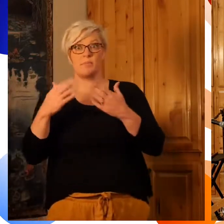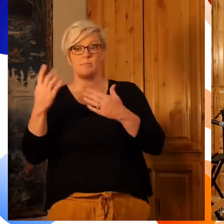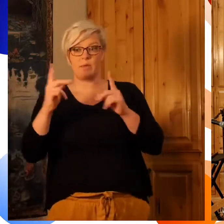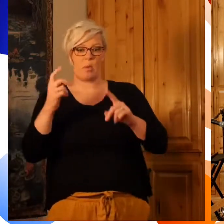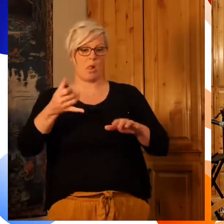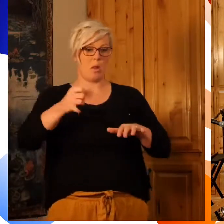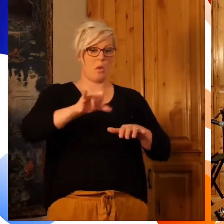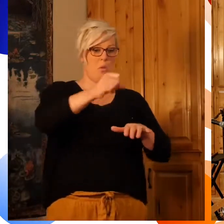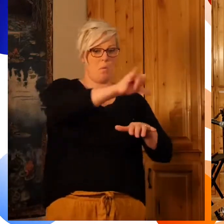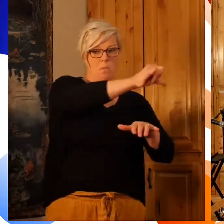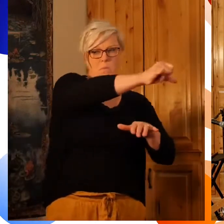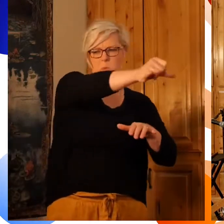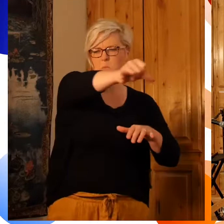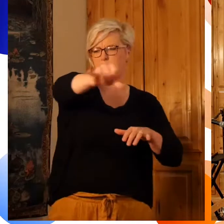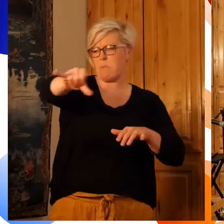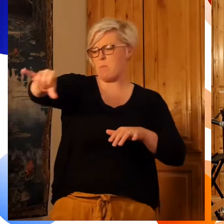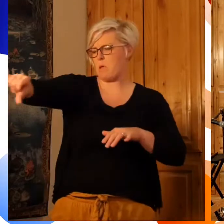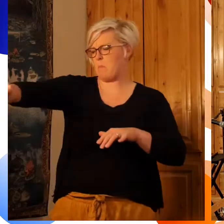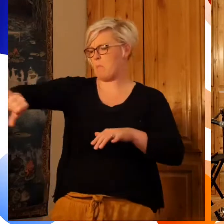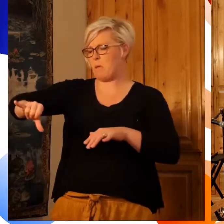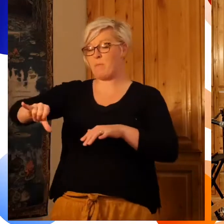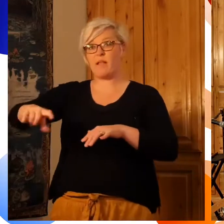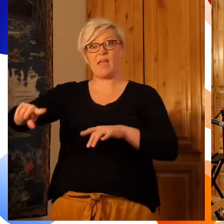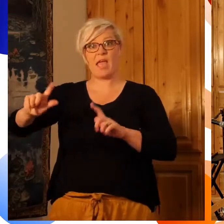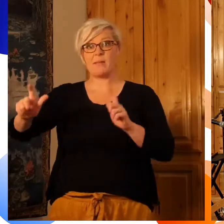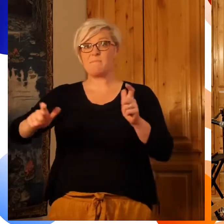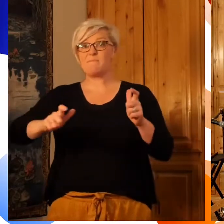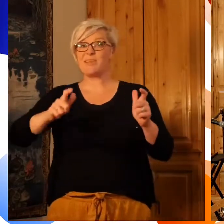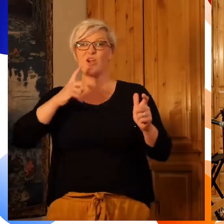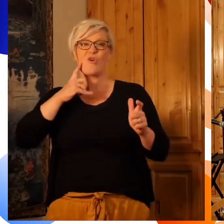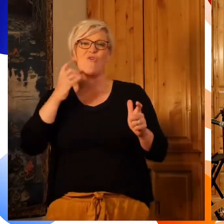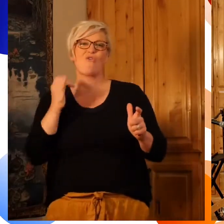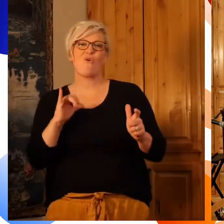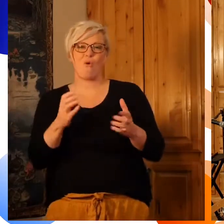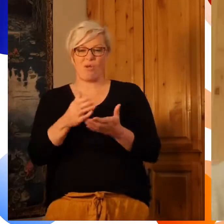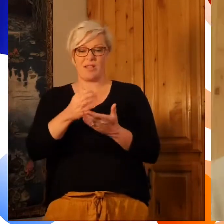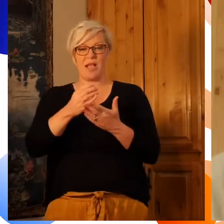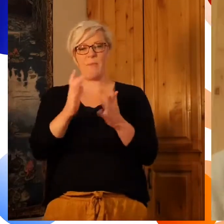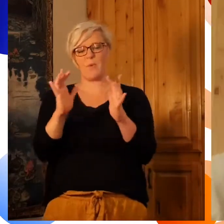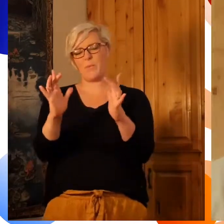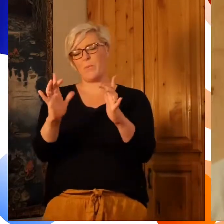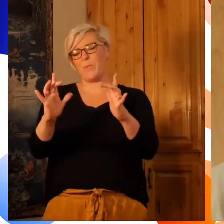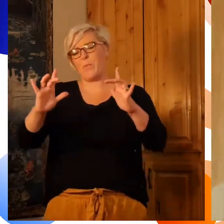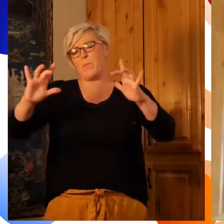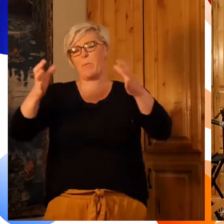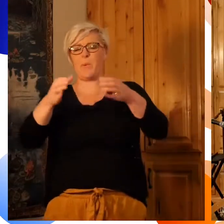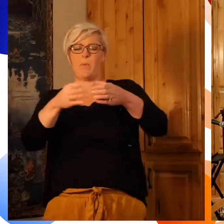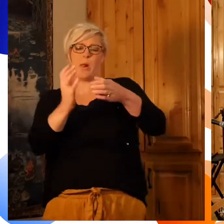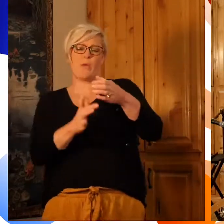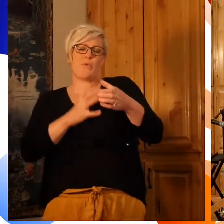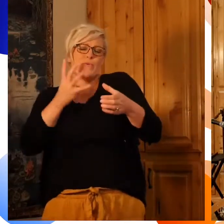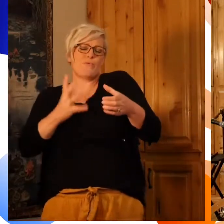and giant gold cup crusted over with jewels and other things, and four of the little fellows